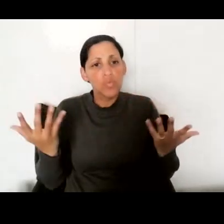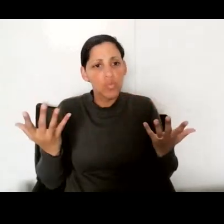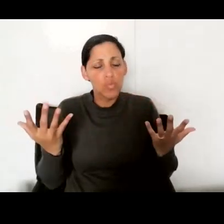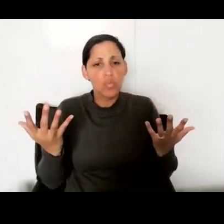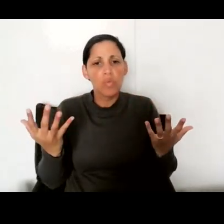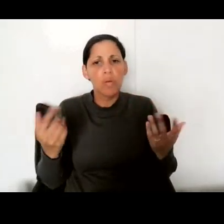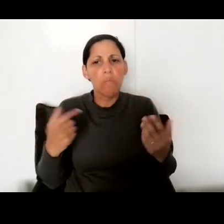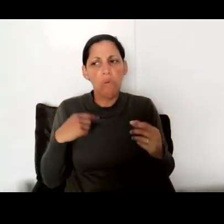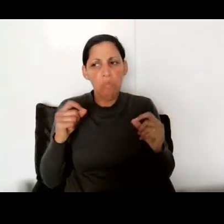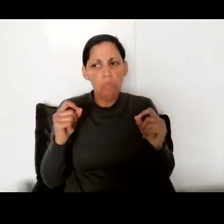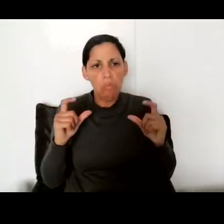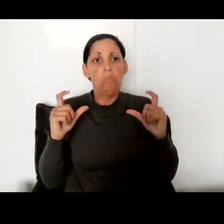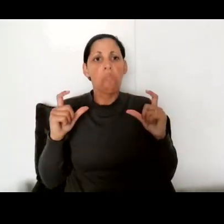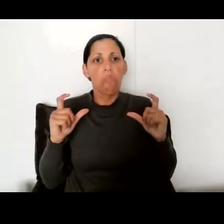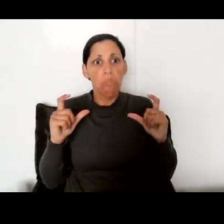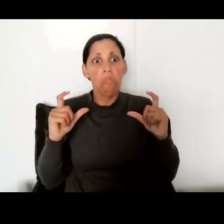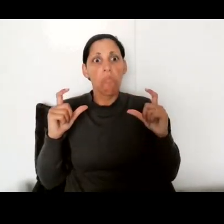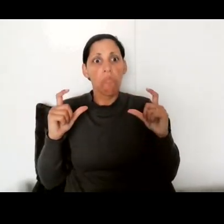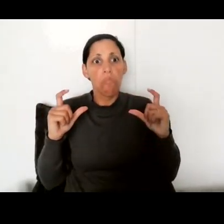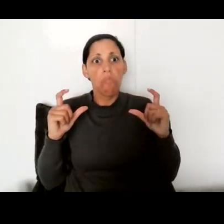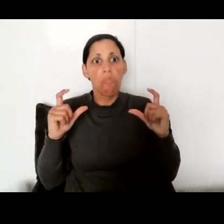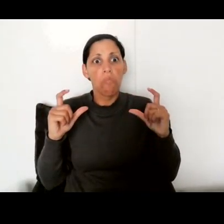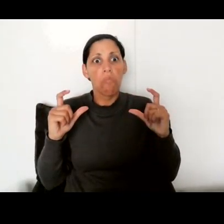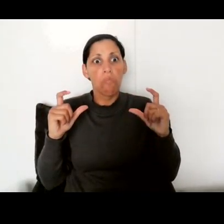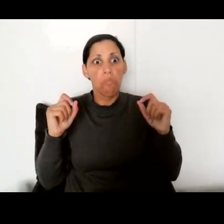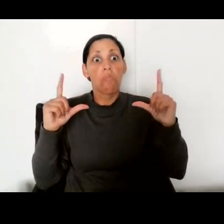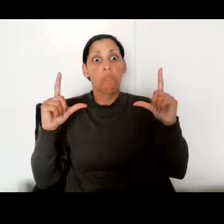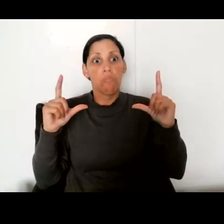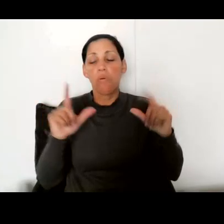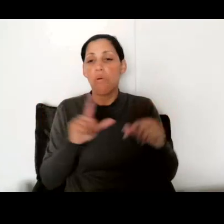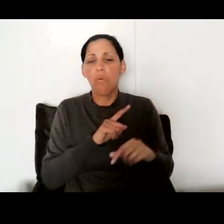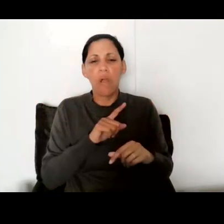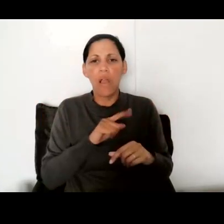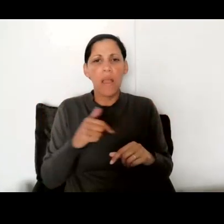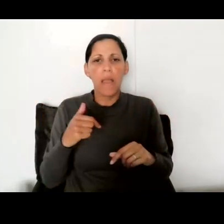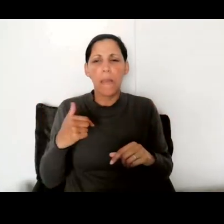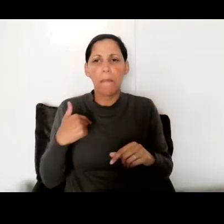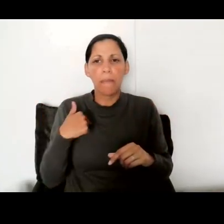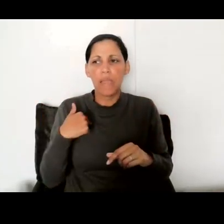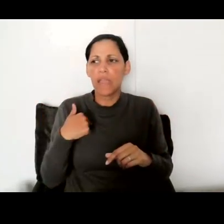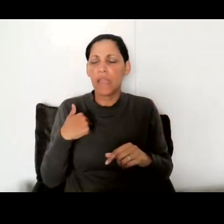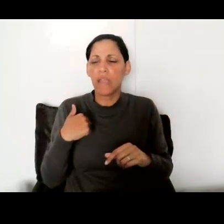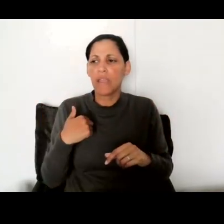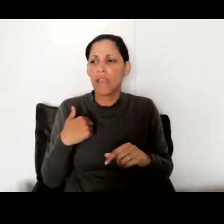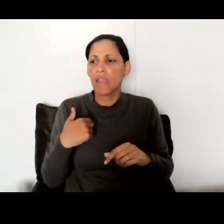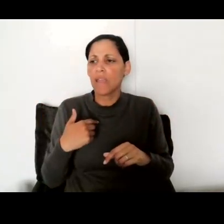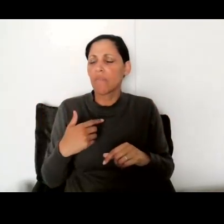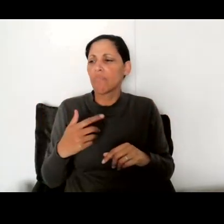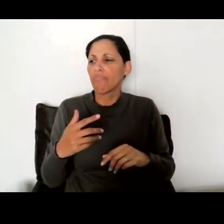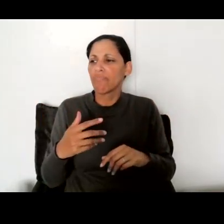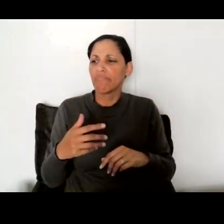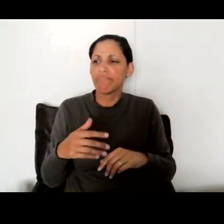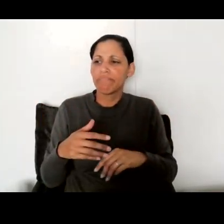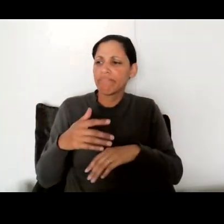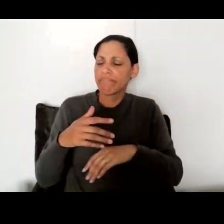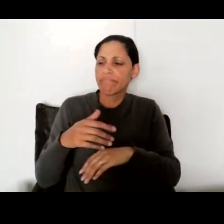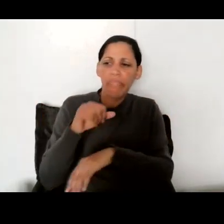me in terms of not taking things for granted, but to dig deeper in